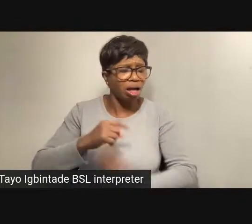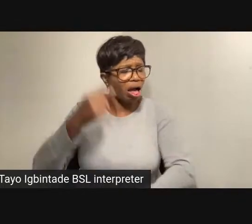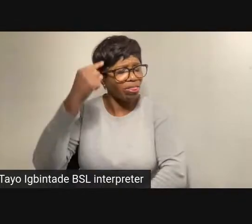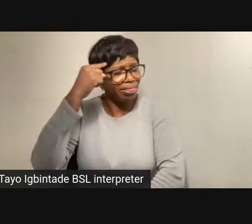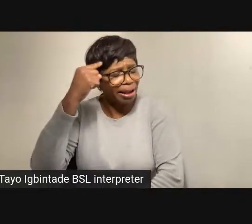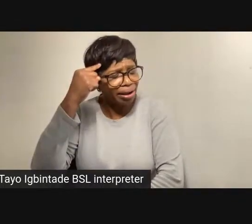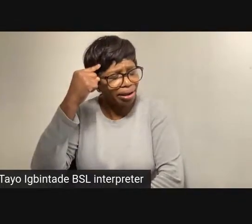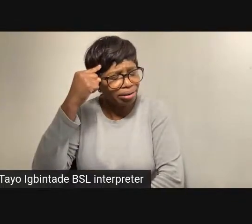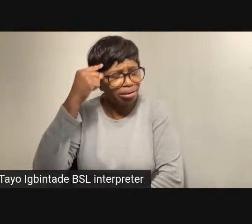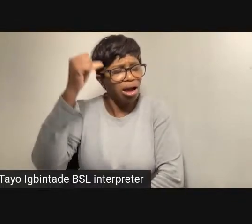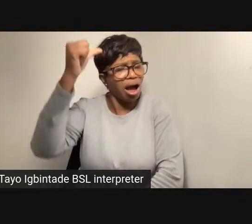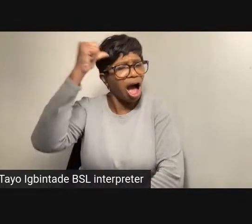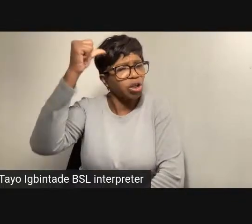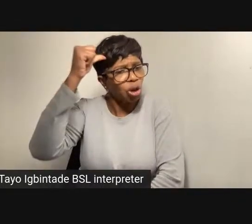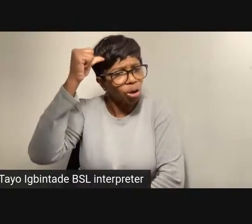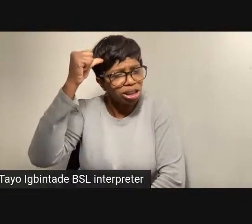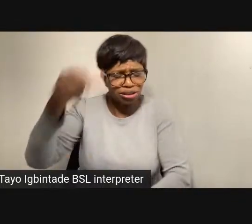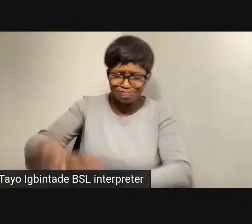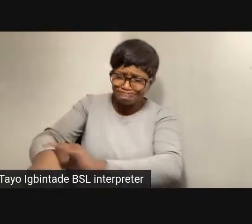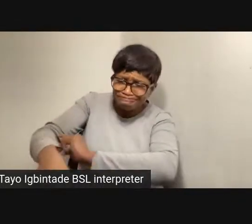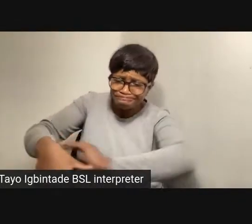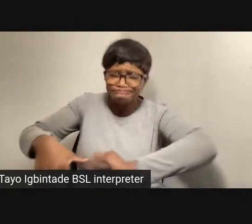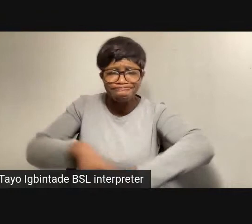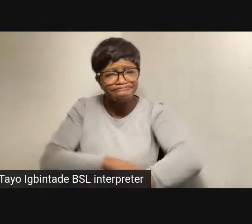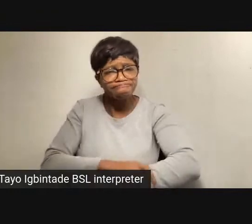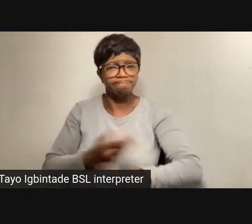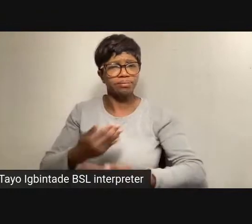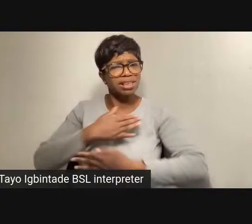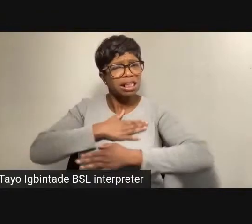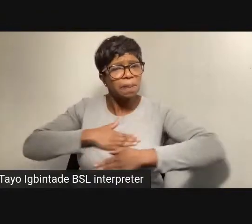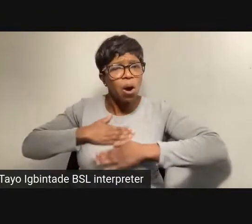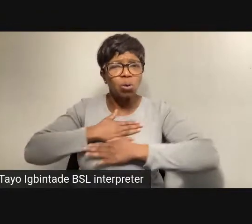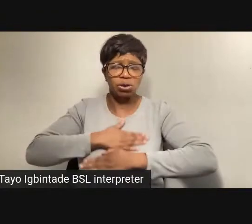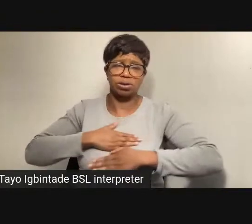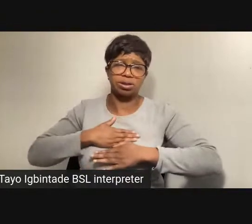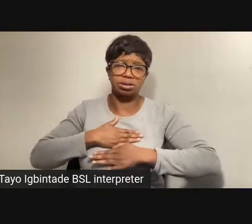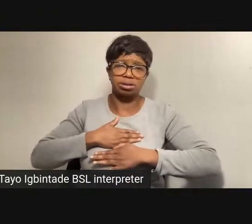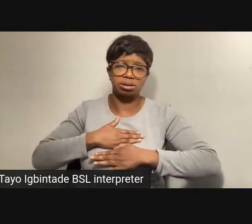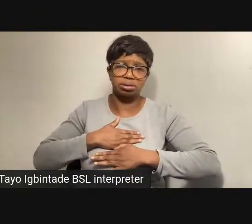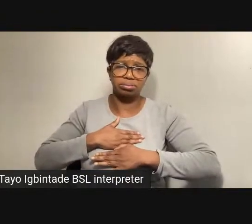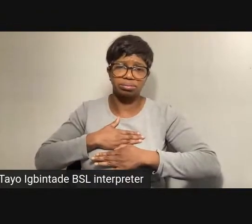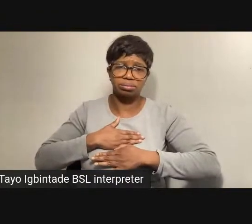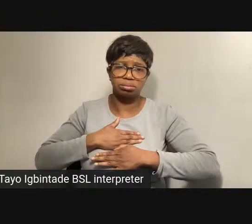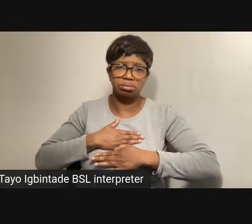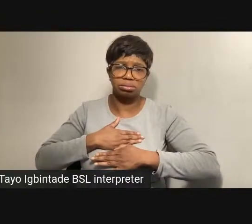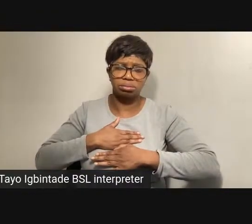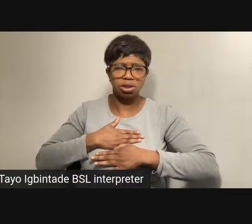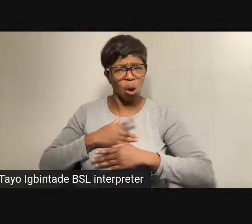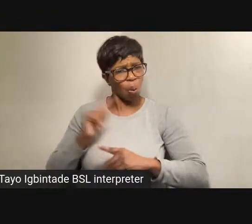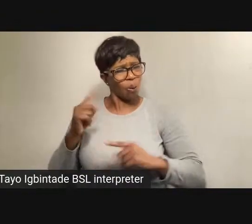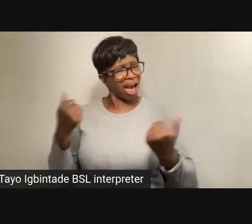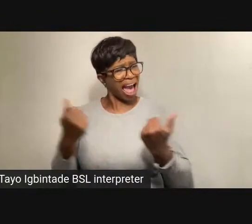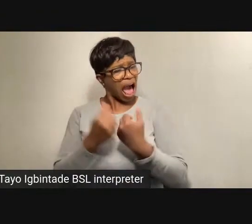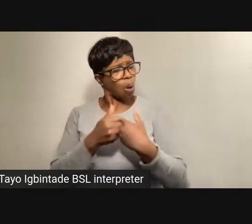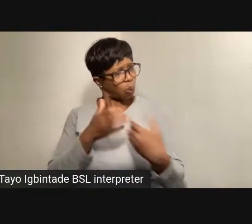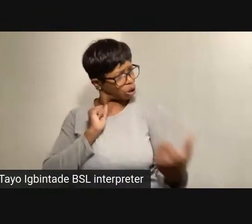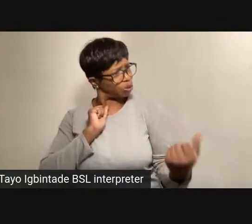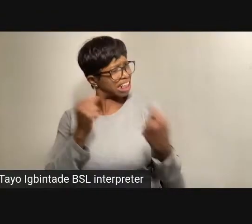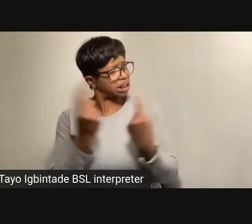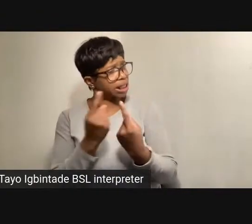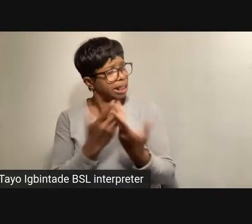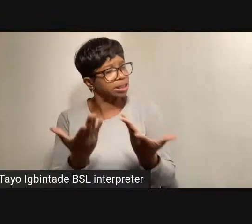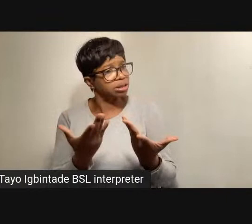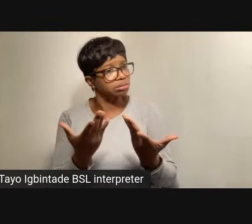knowledge, our efforts, our emotions. What is our game changer? There are